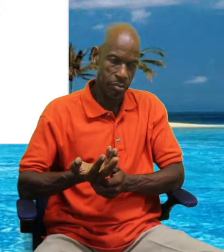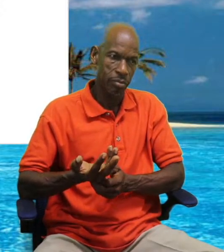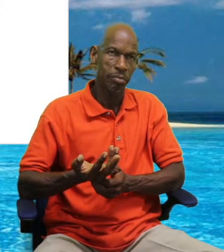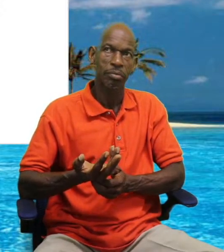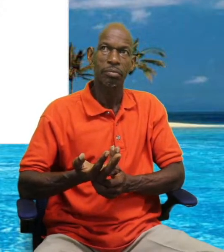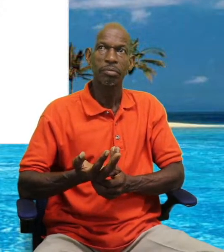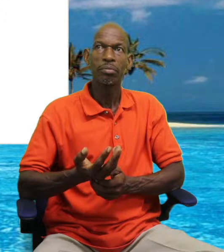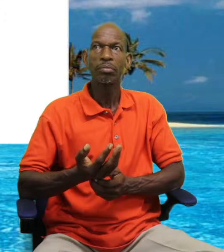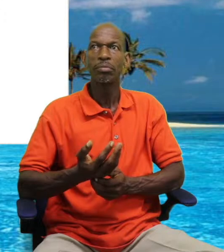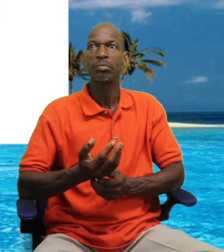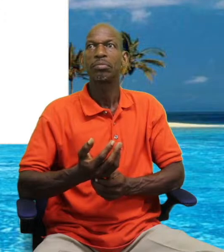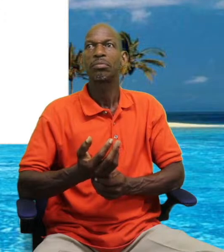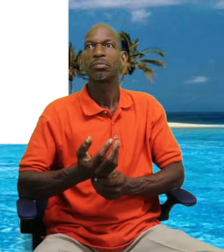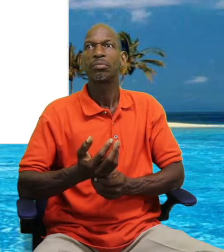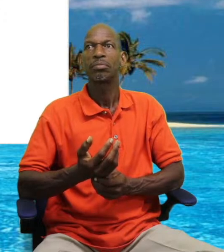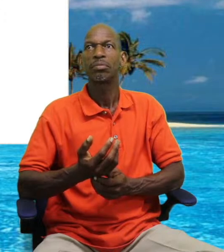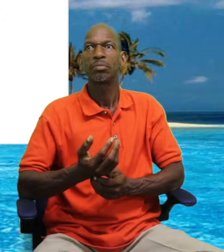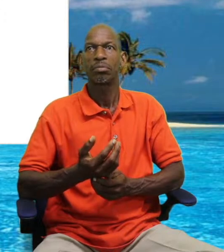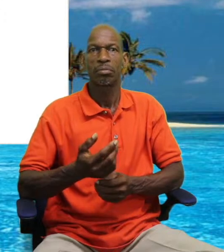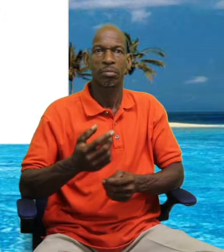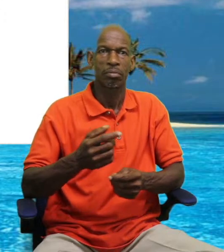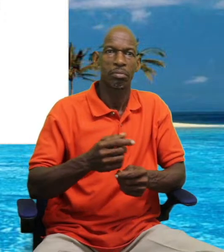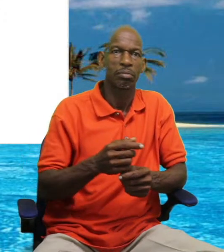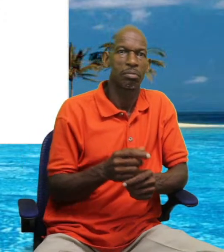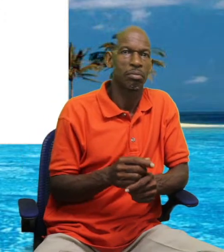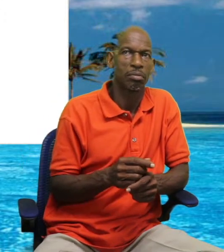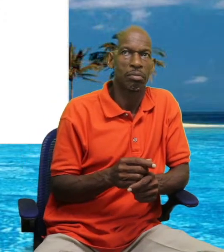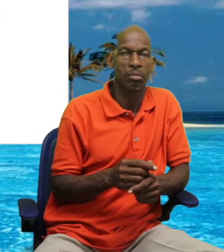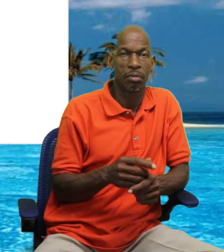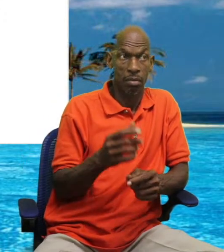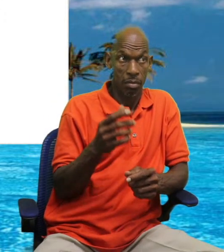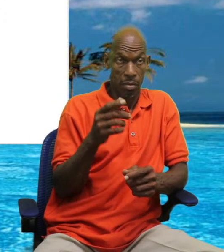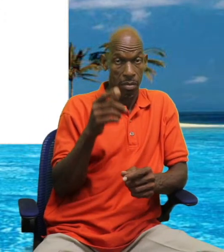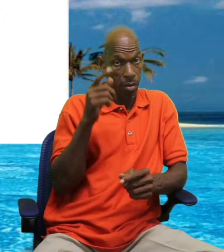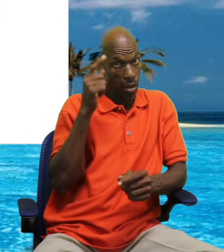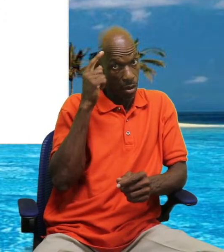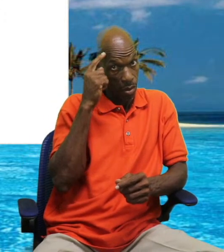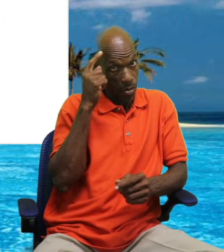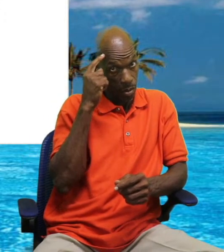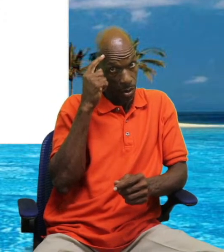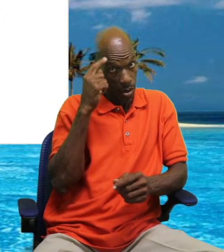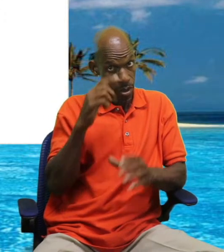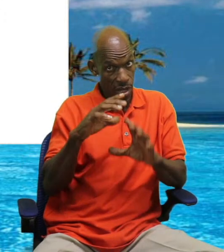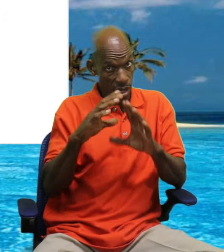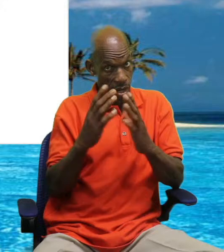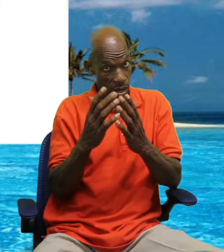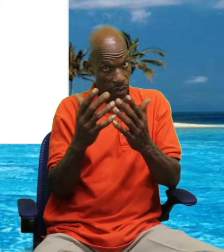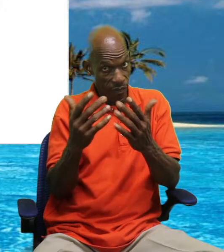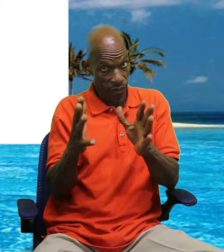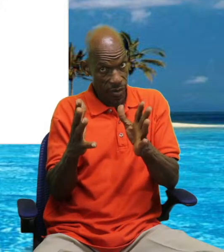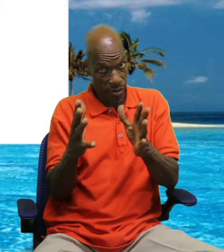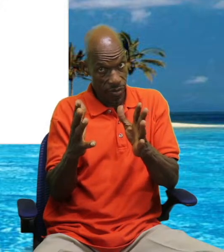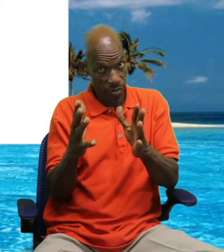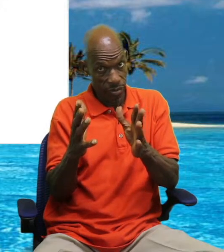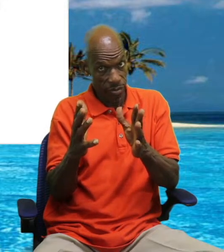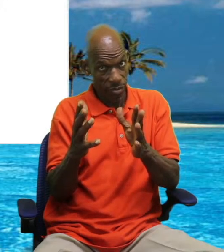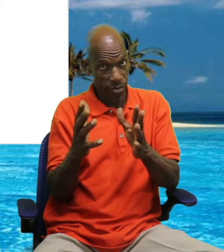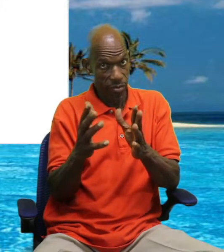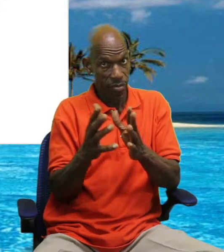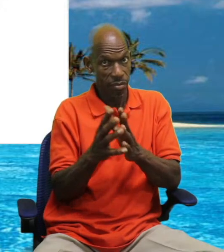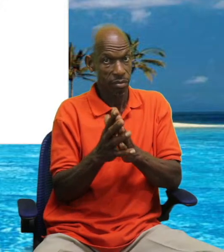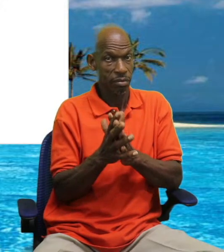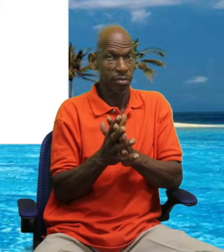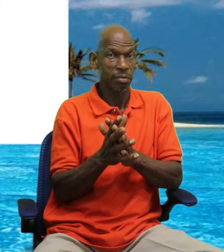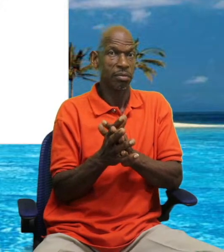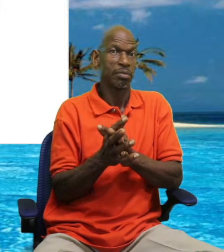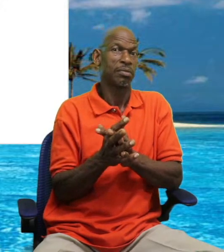All right. Remember, when we have finished our class today, you can see our